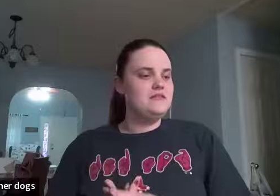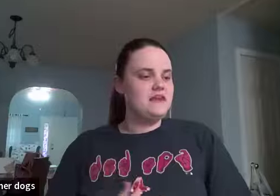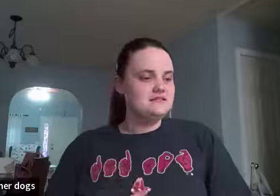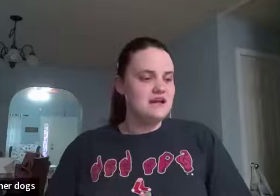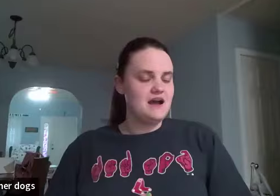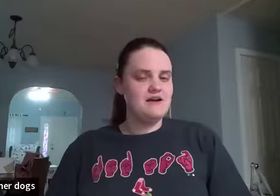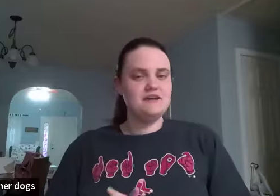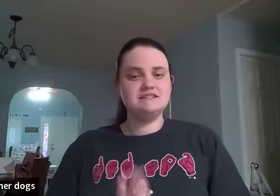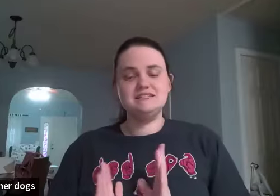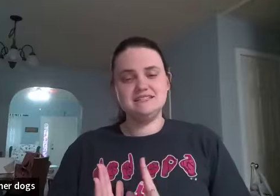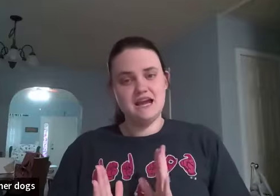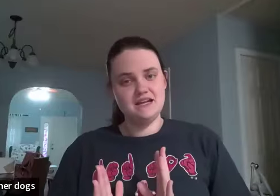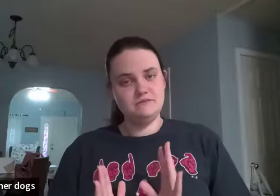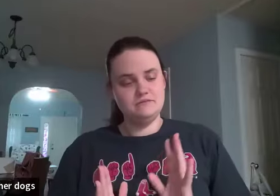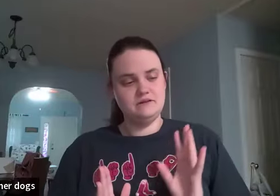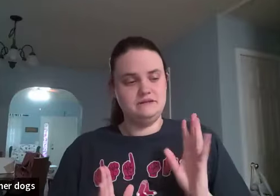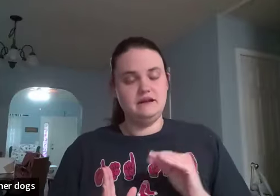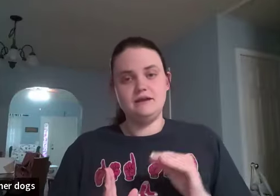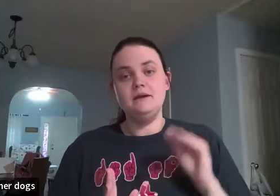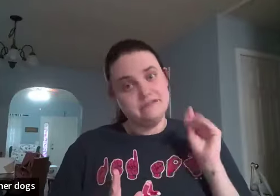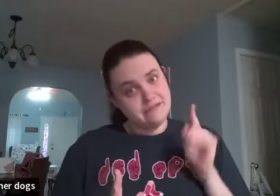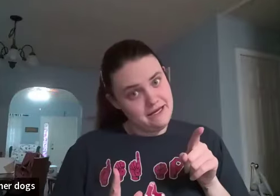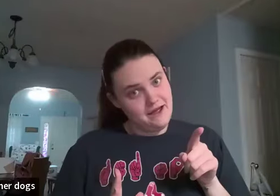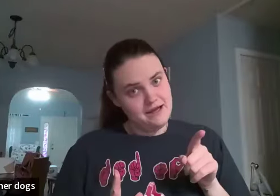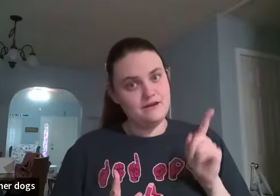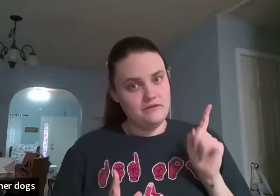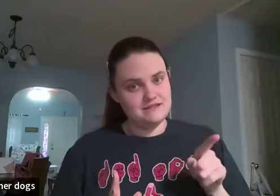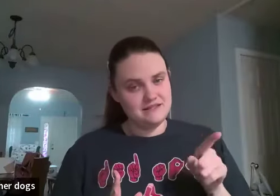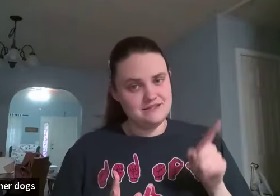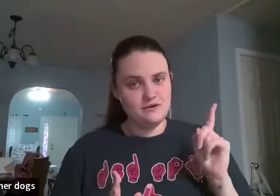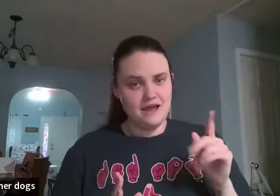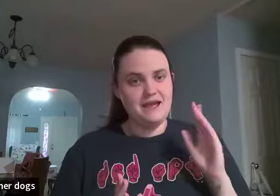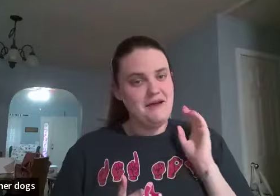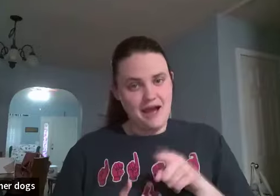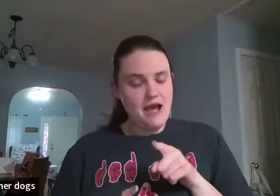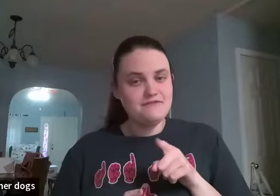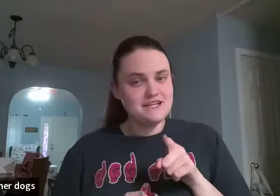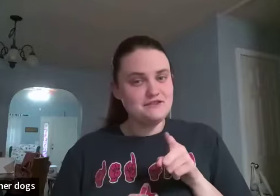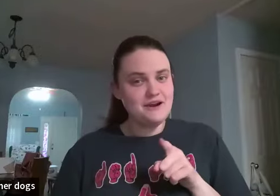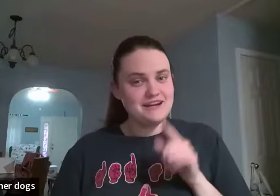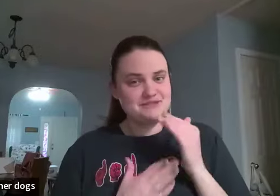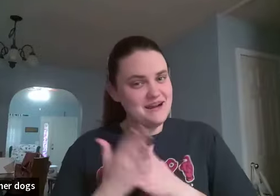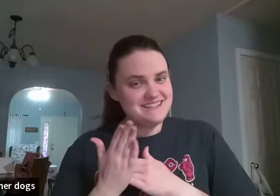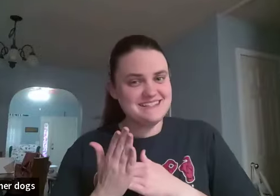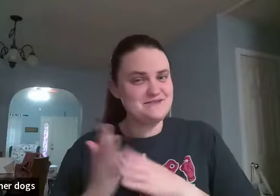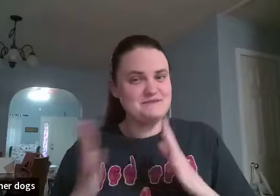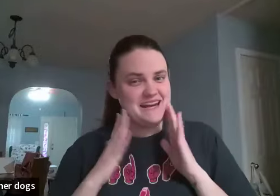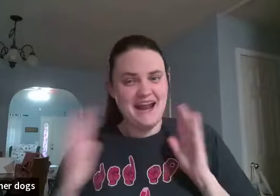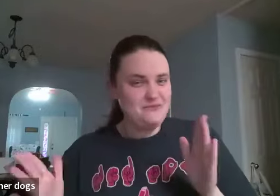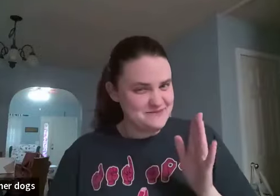Then the next I have is I did add, Miss Katie added on this list, okay? I have to give her credit. She writes this list for me and it helps